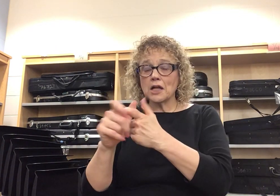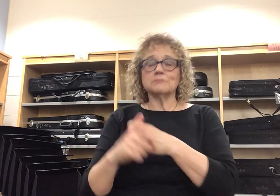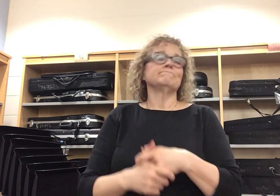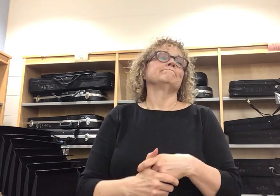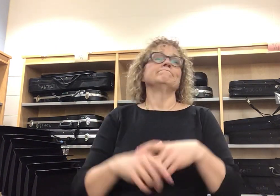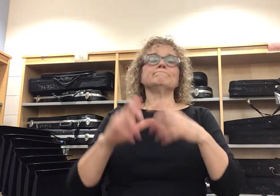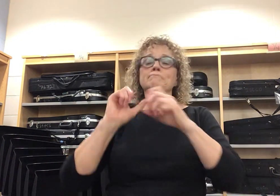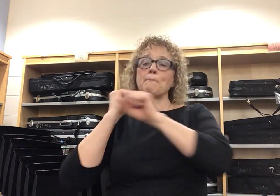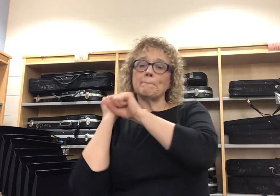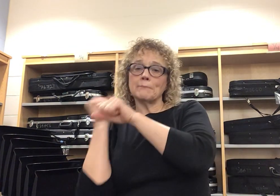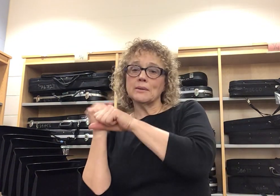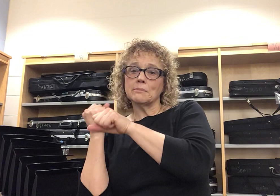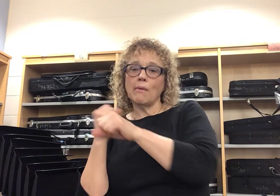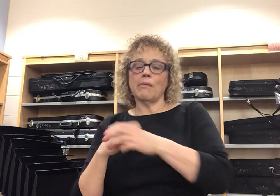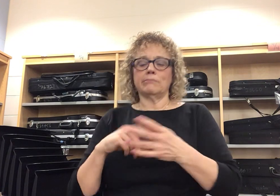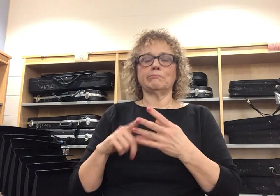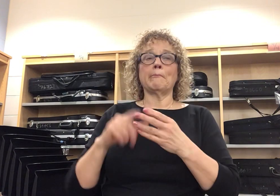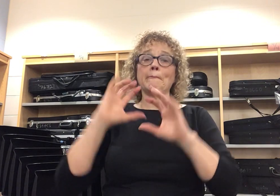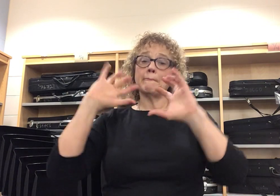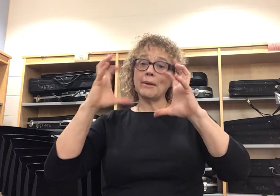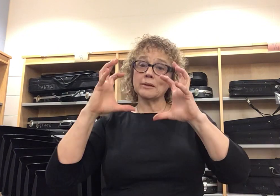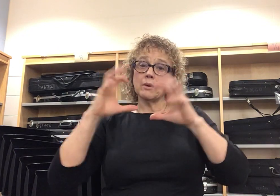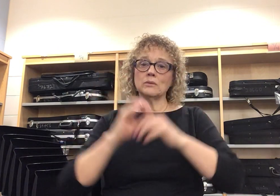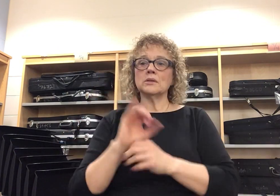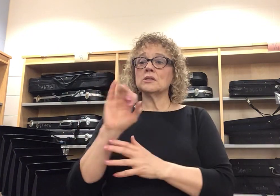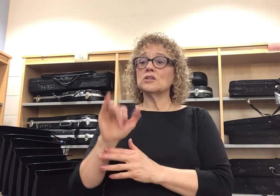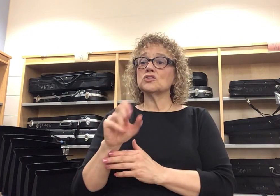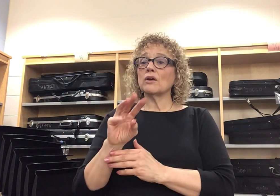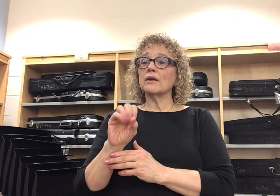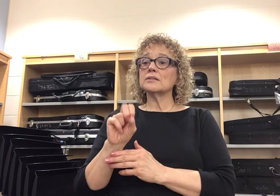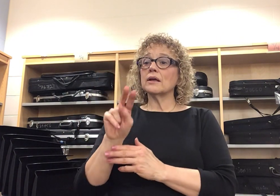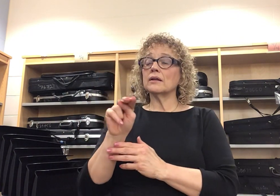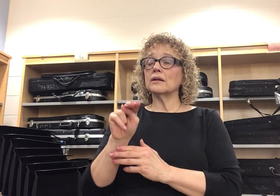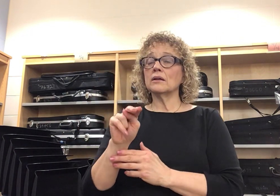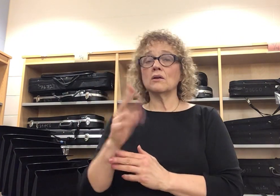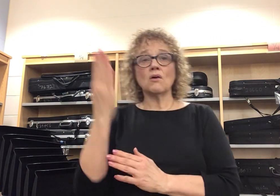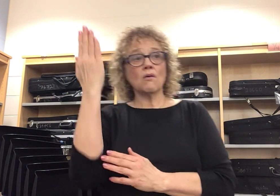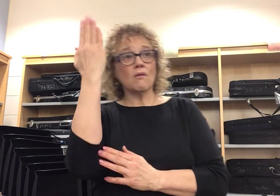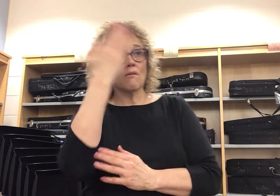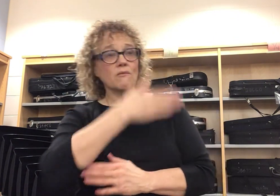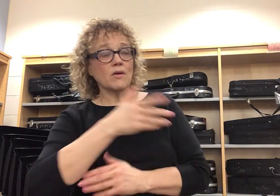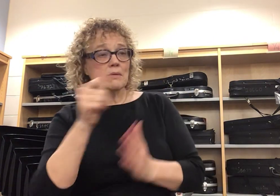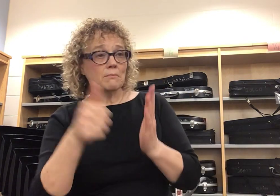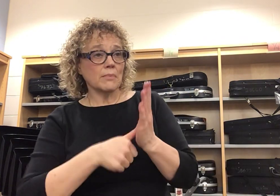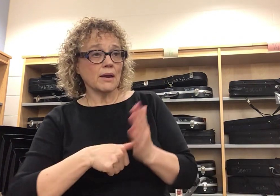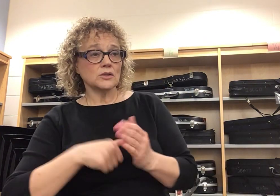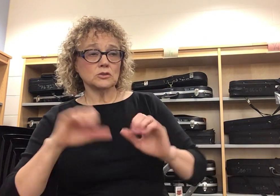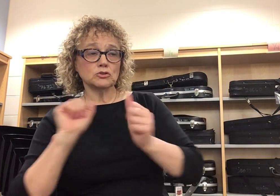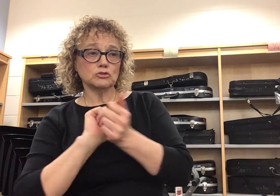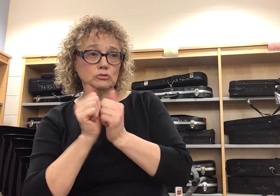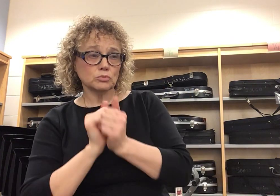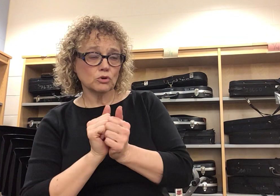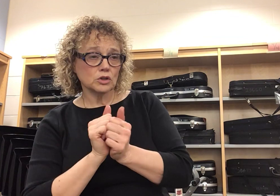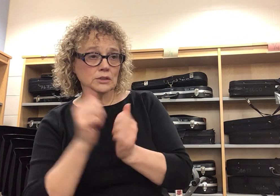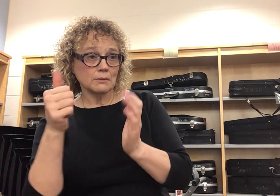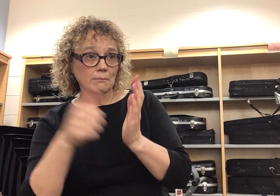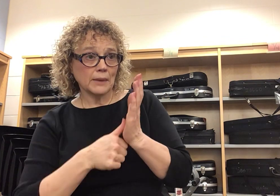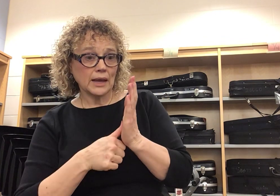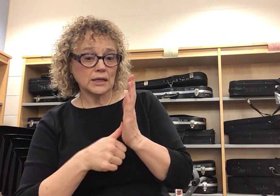all of those things. Okay, Jason? On the front page of the sports page down the side, there is a spot where people can write in. Can we